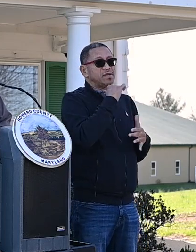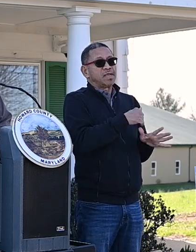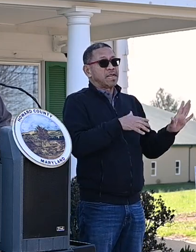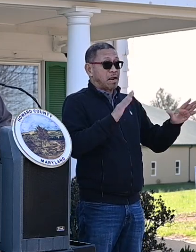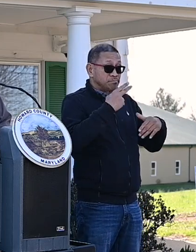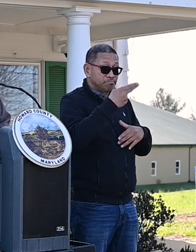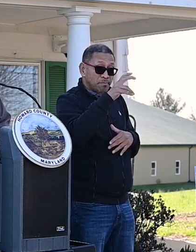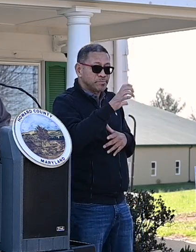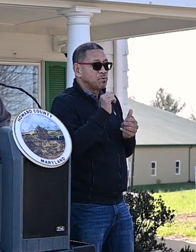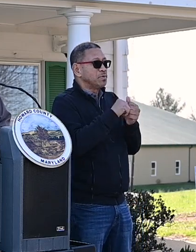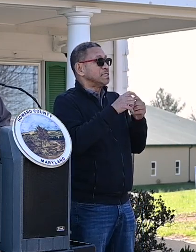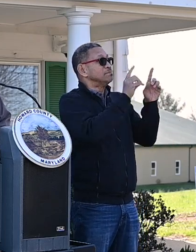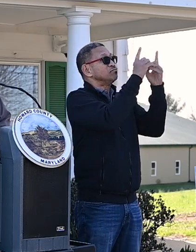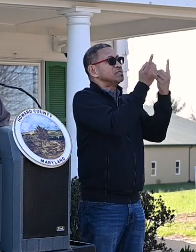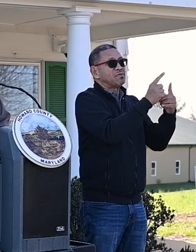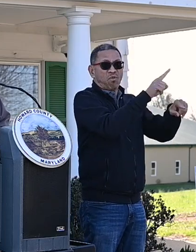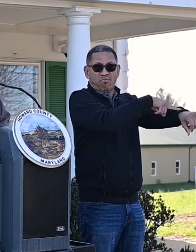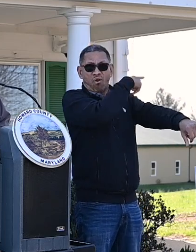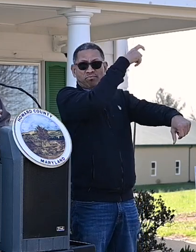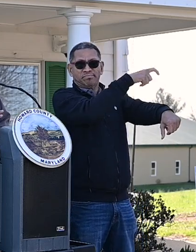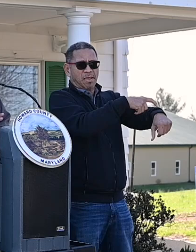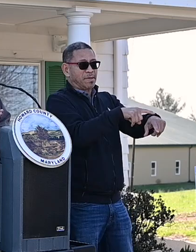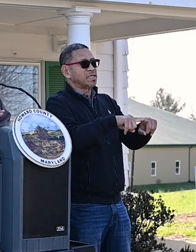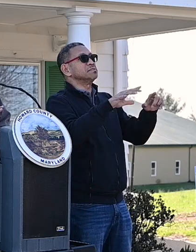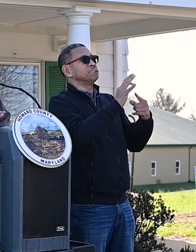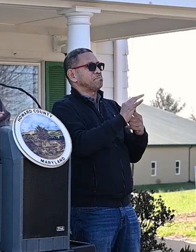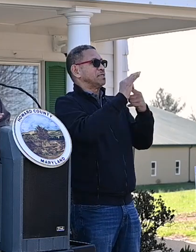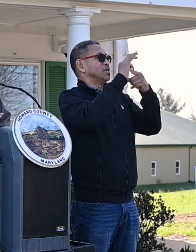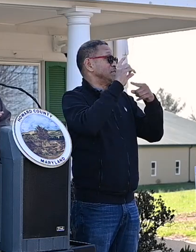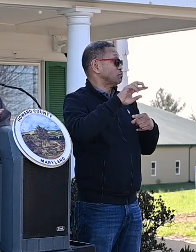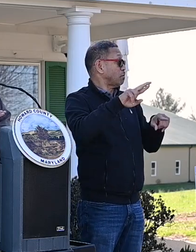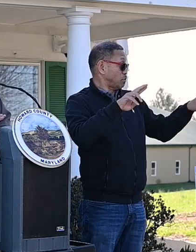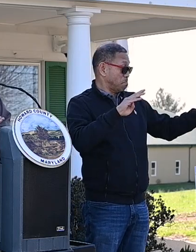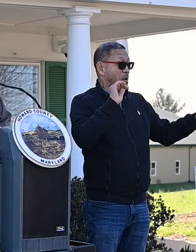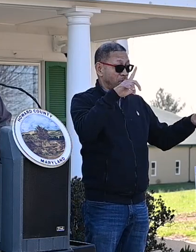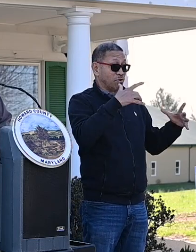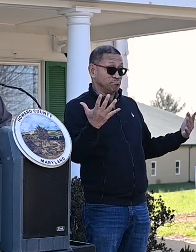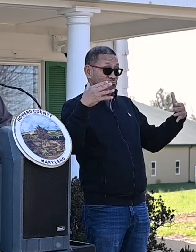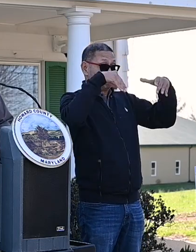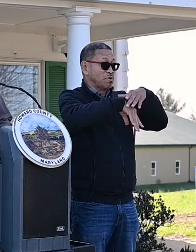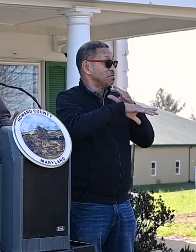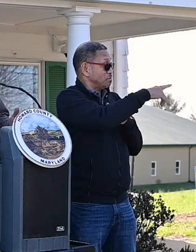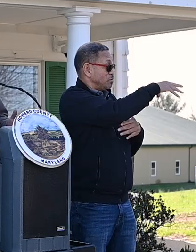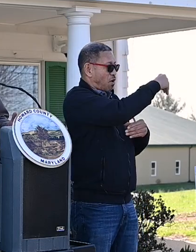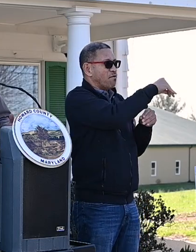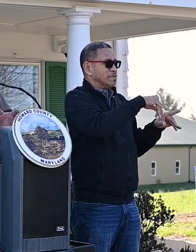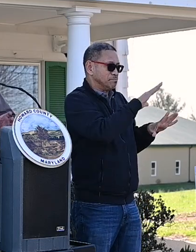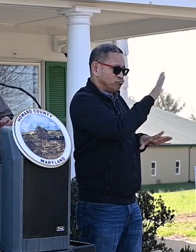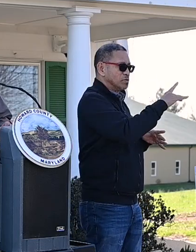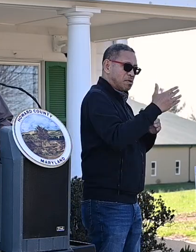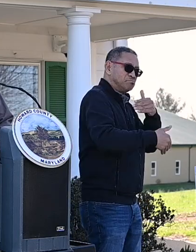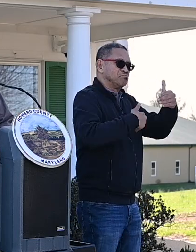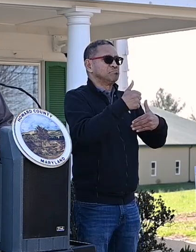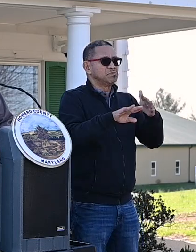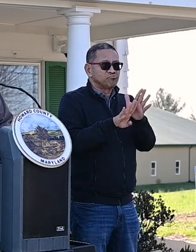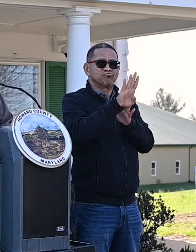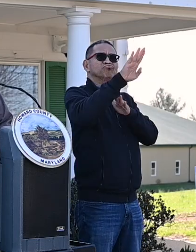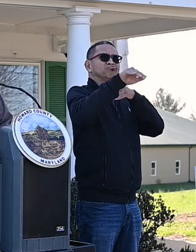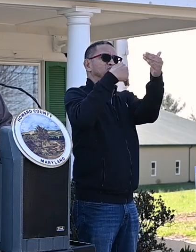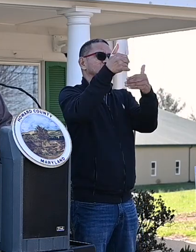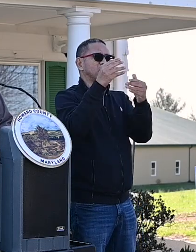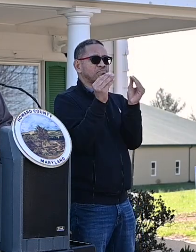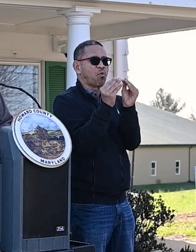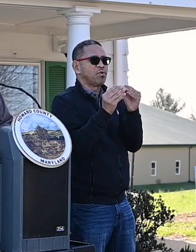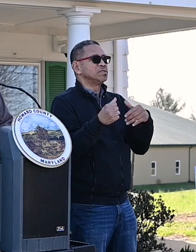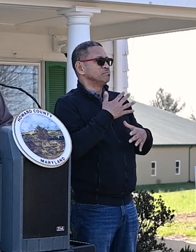county has actually partnered with the district for a long time, but especially since Dr. Ball got into office, that has kind of been elevated, and it's been